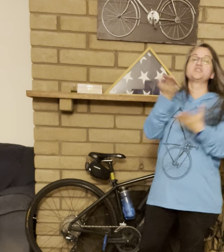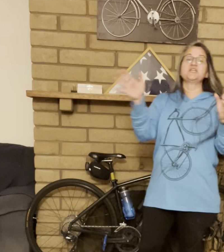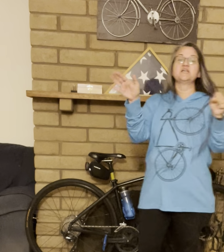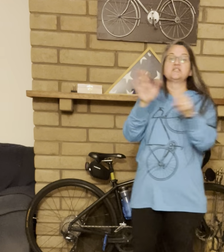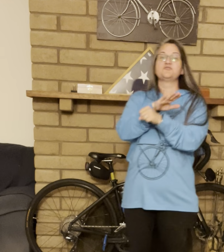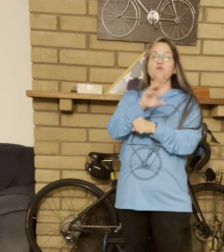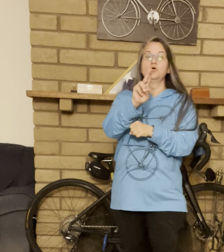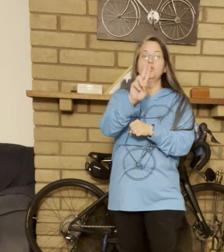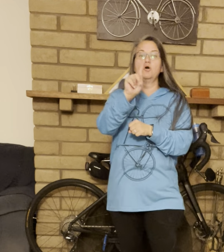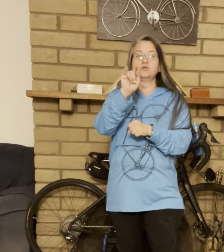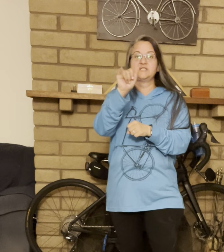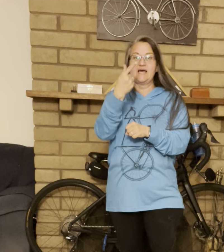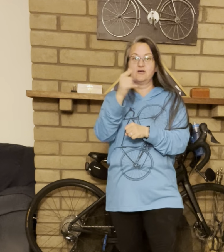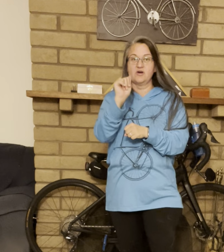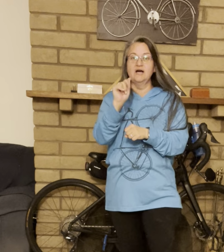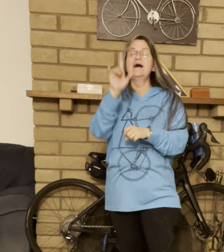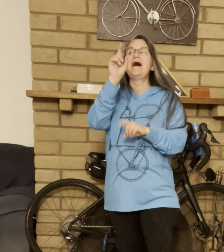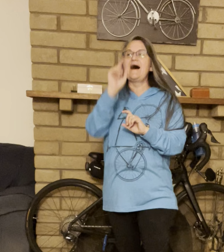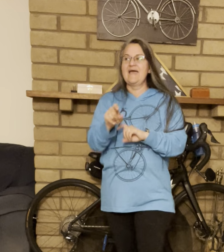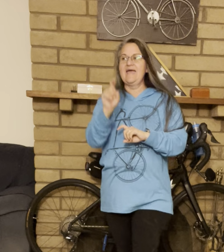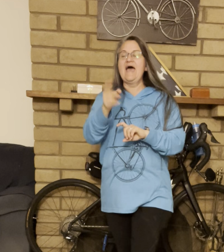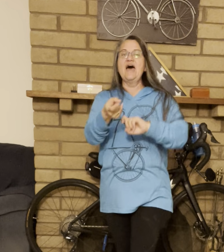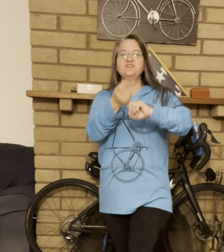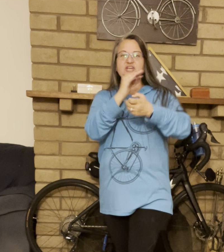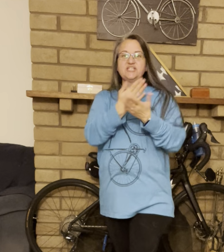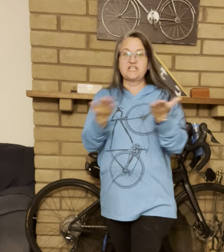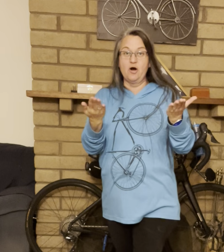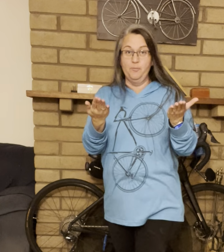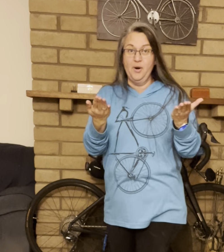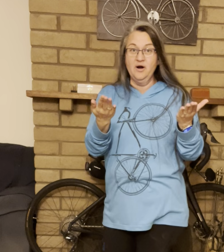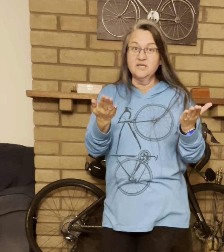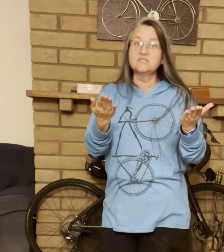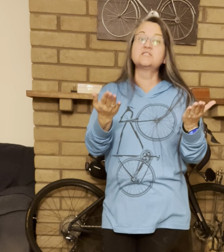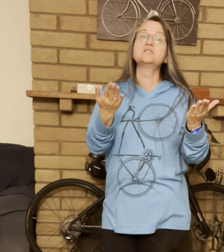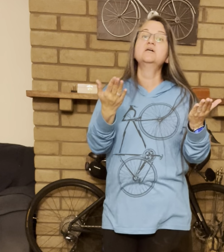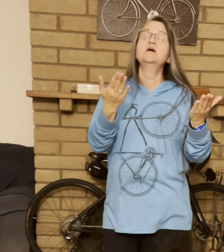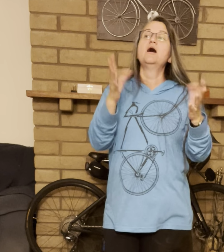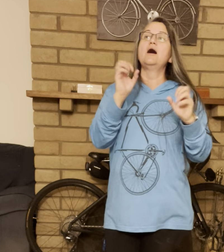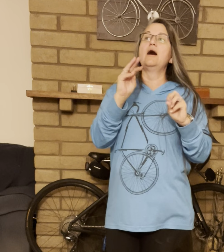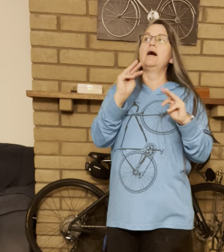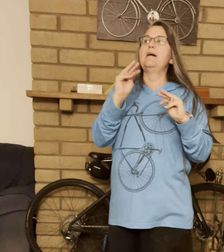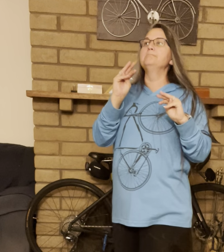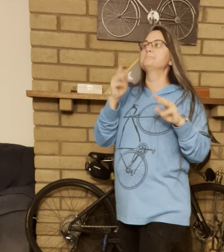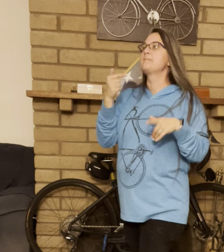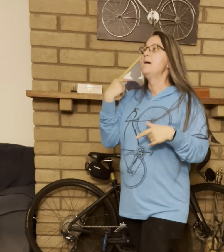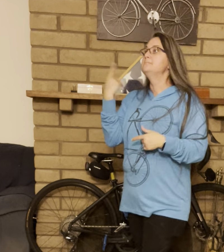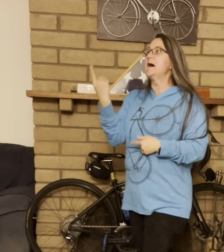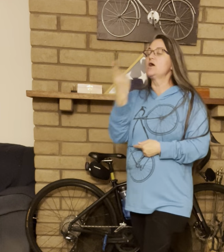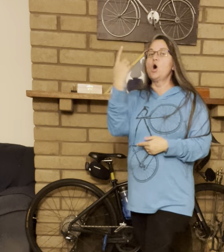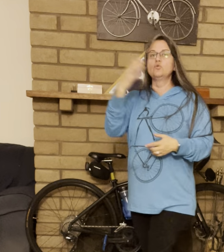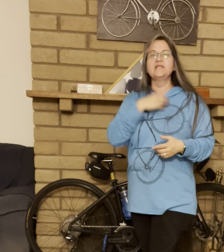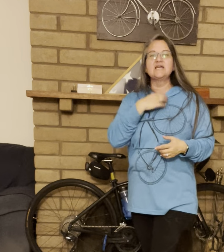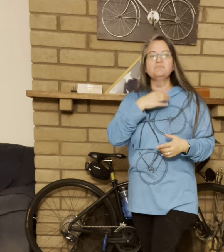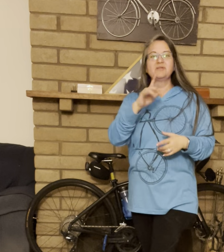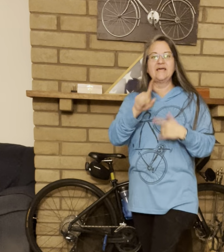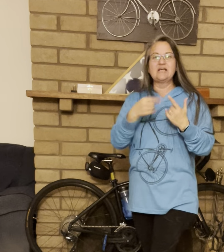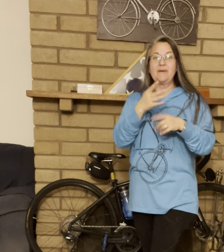She is full Ultegra. I have changed out parts. My only complaint about